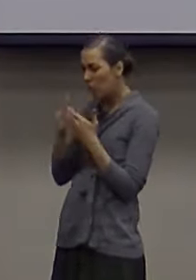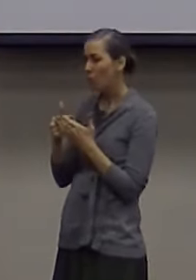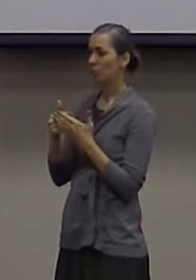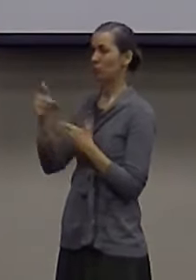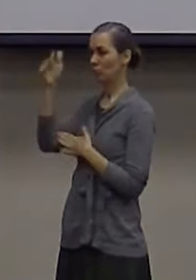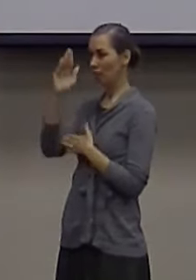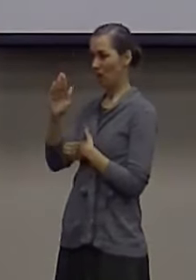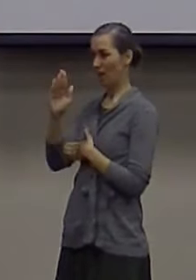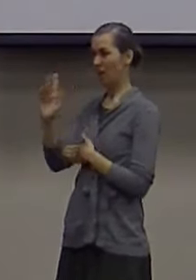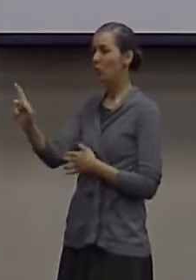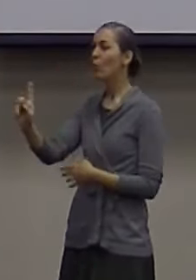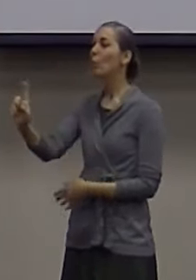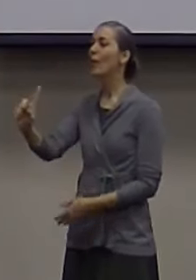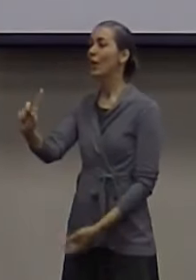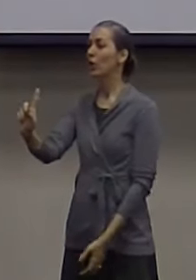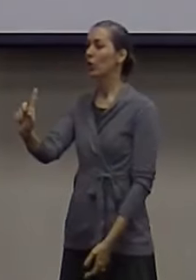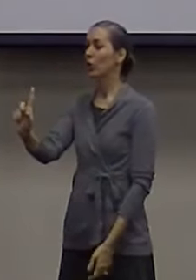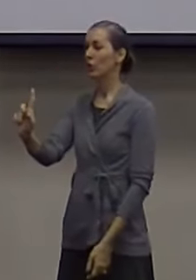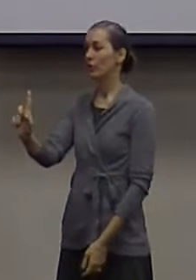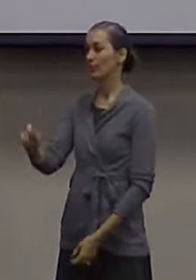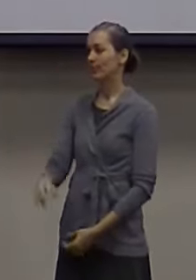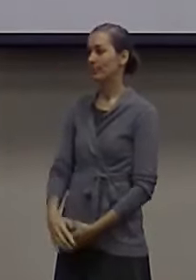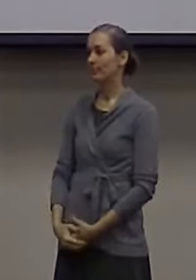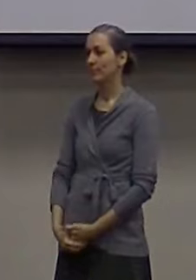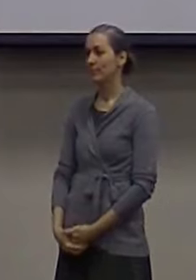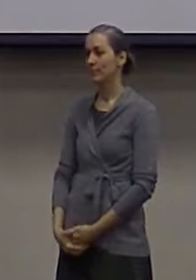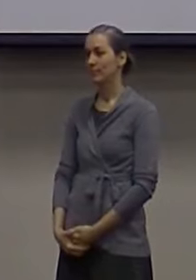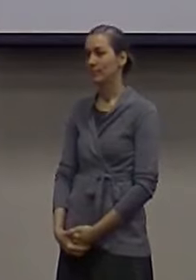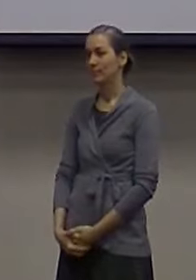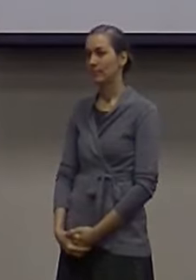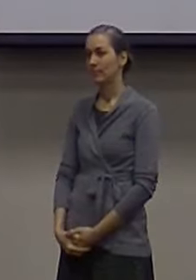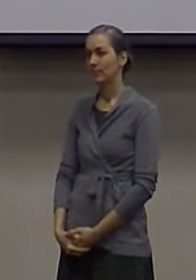Where would that place be or those places?